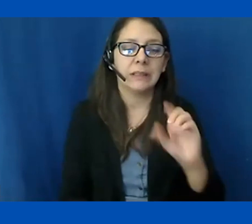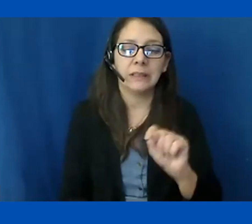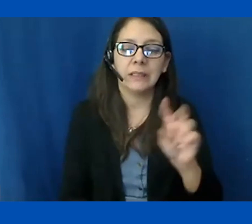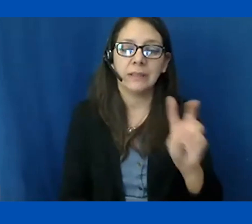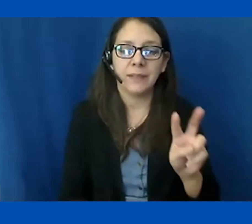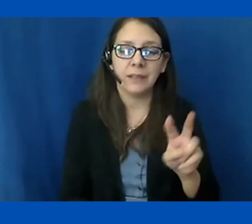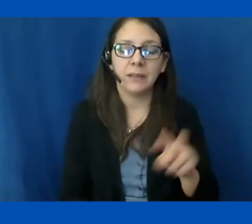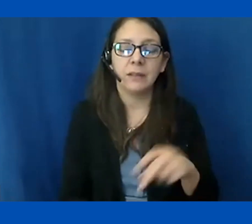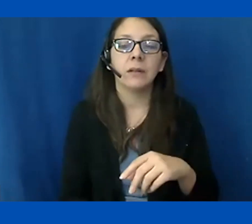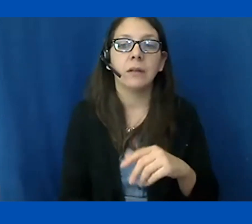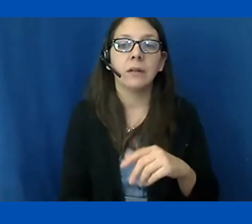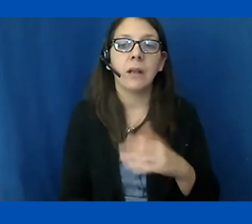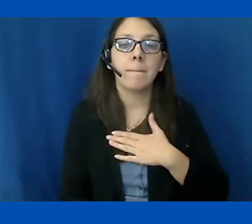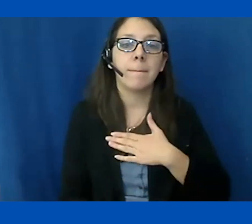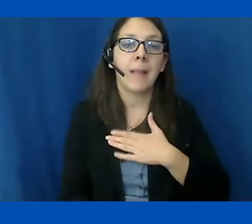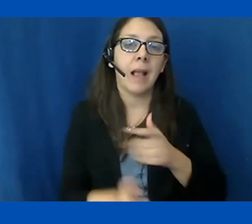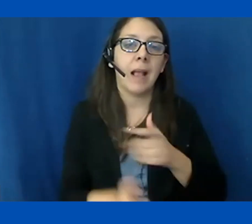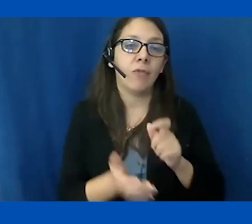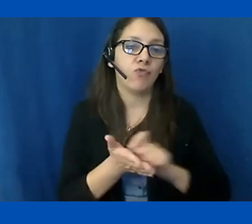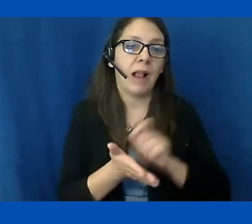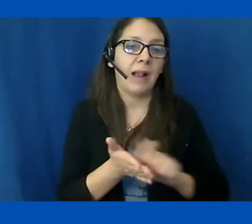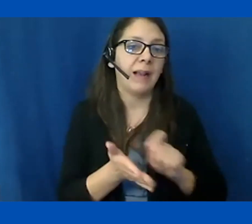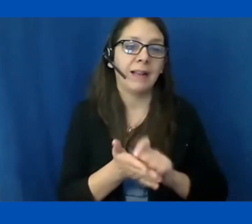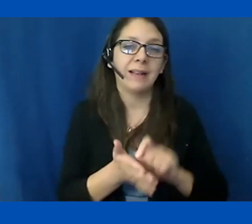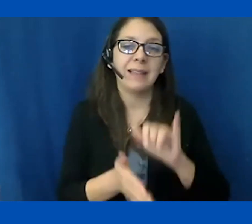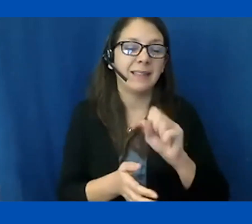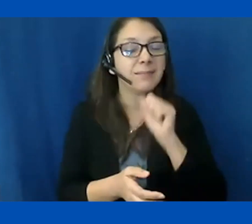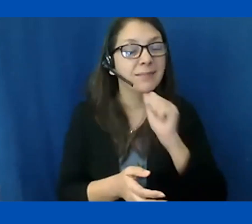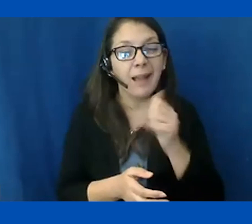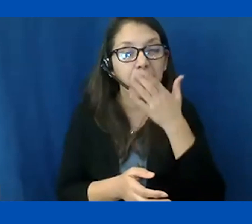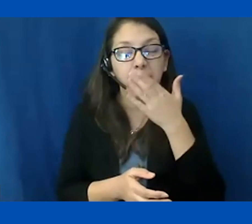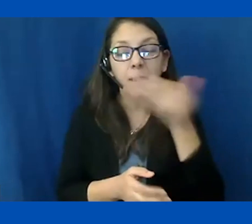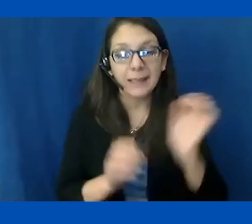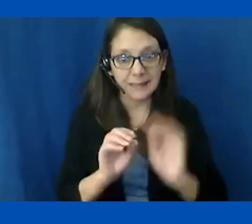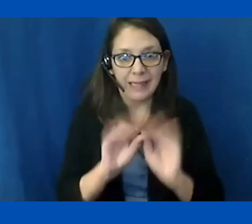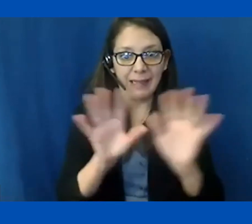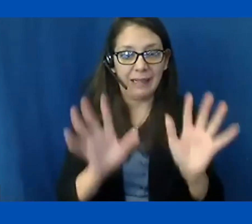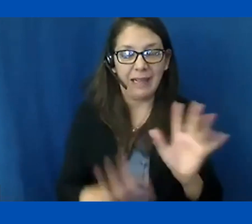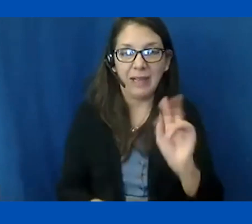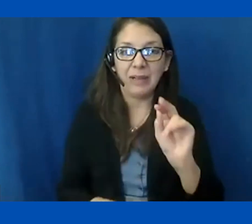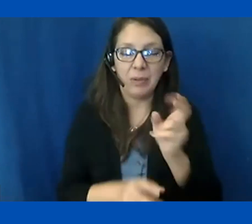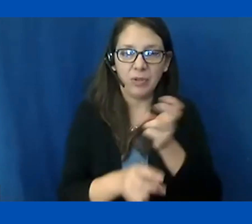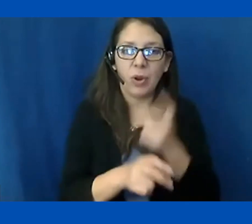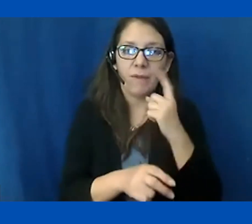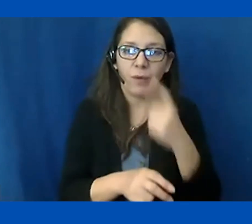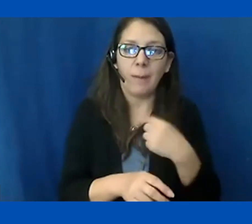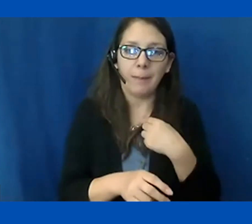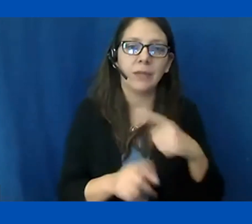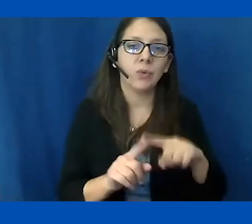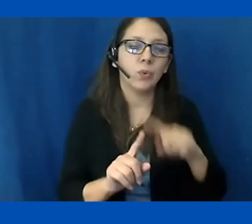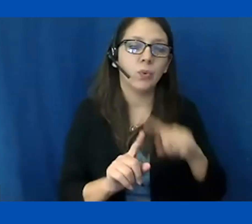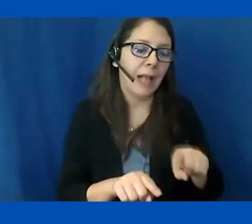my writing right now is not the best, so you could imagine how hard it was for me to answer everything.